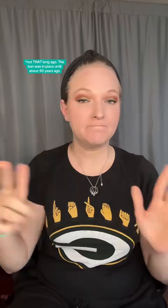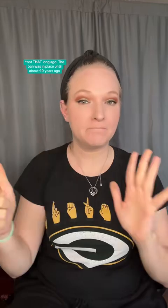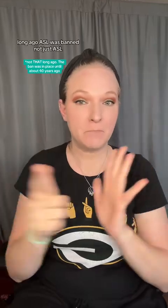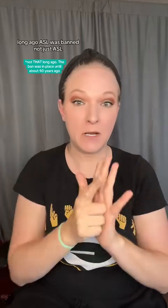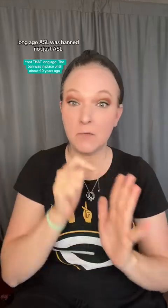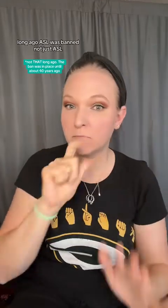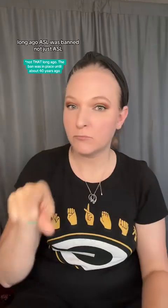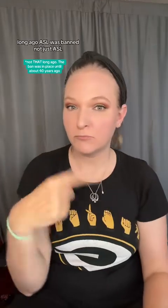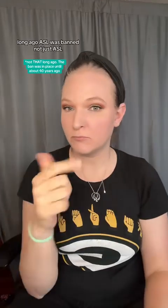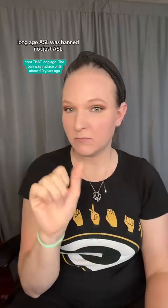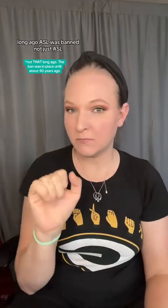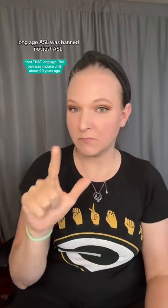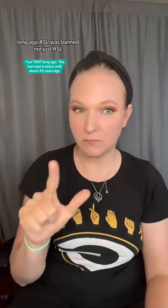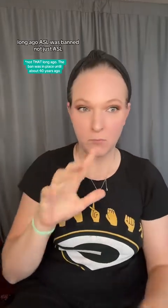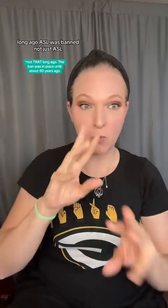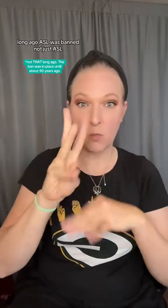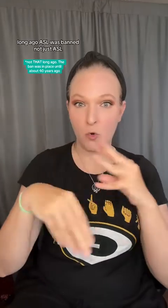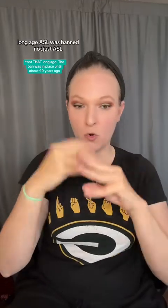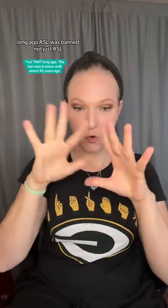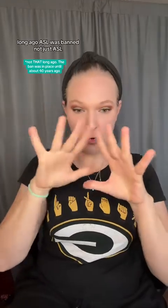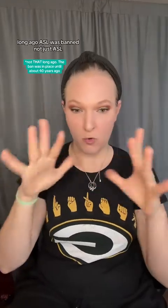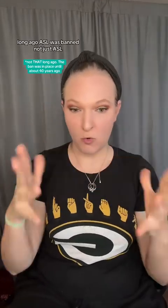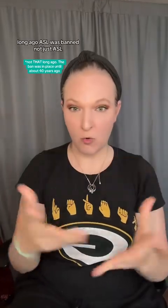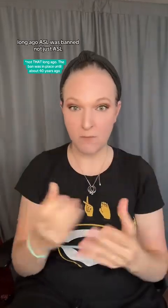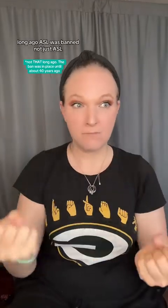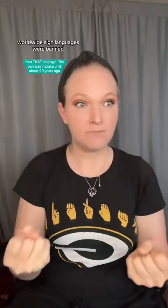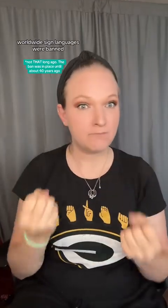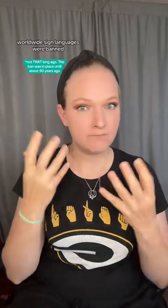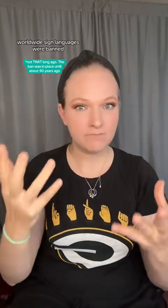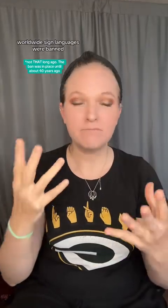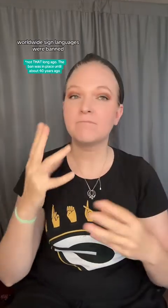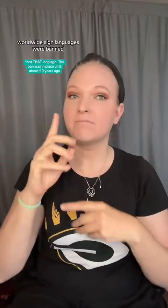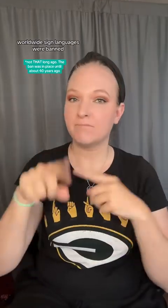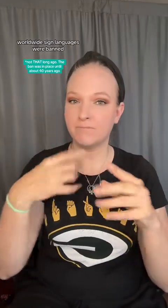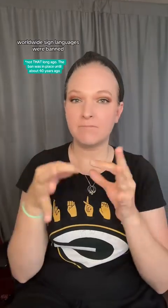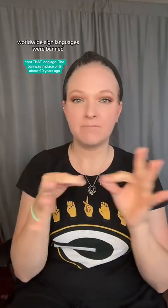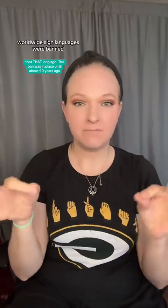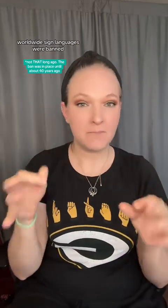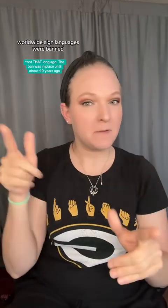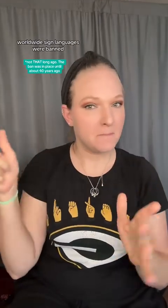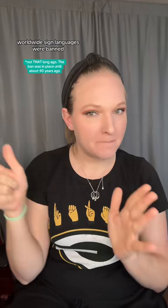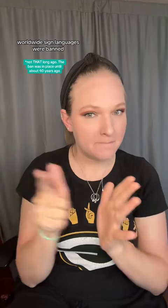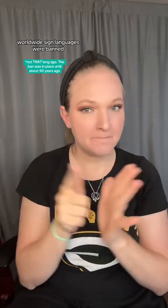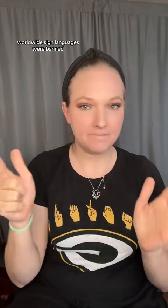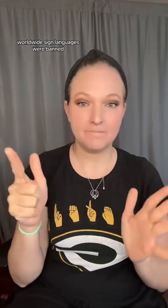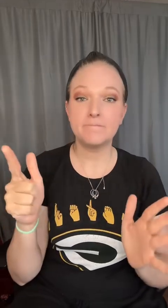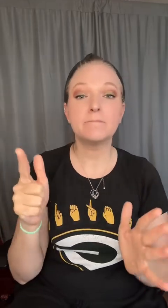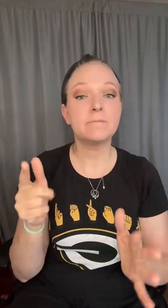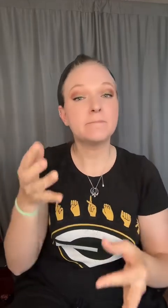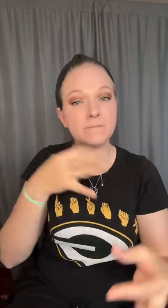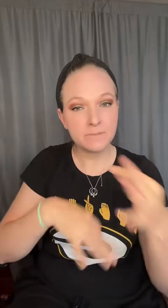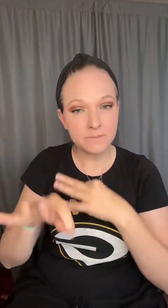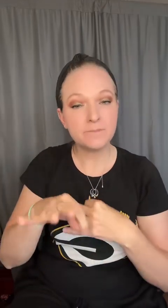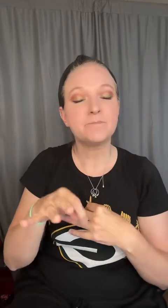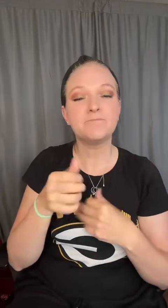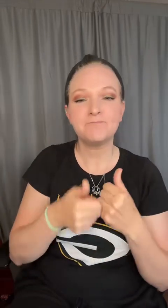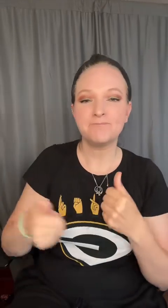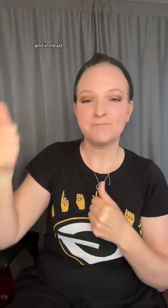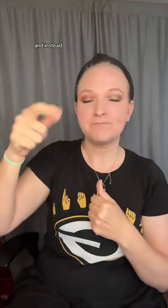Long ago, ASL was banned. Not just ASL, worldwide, sign languages were banned. And